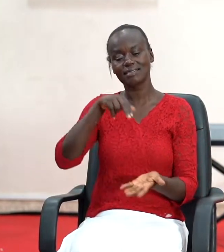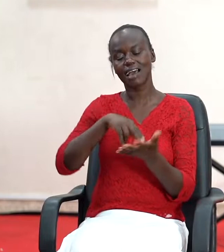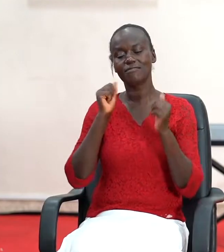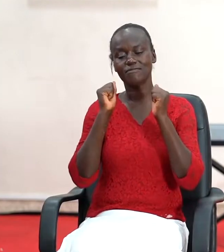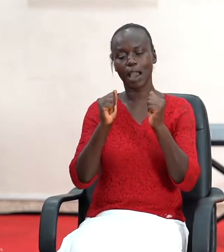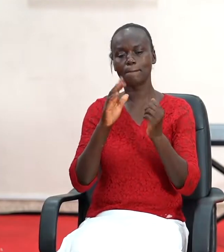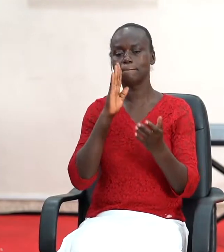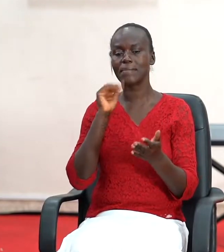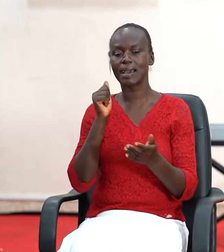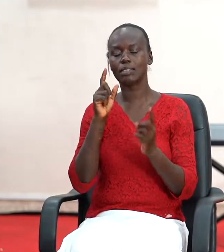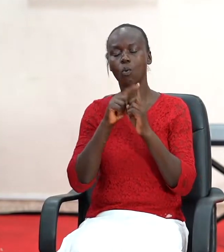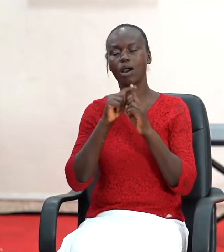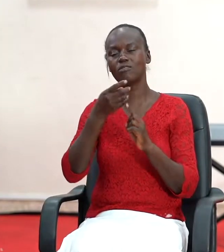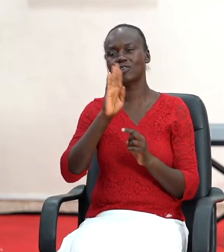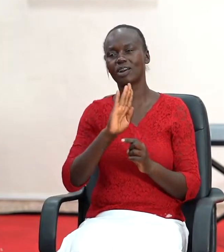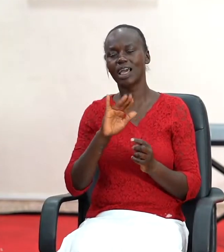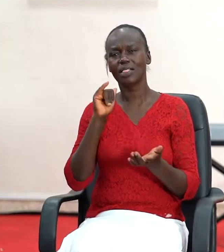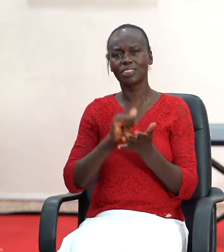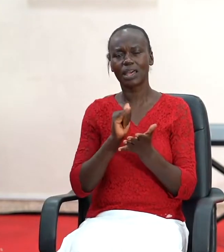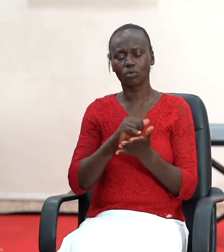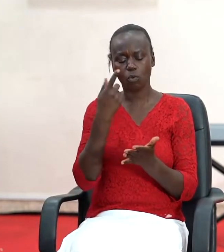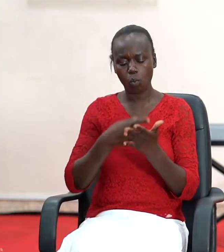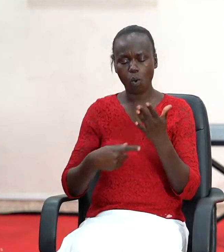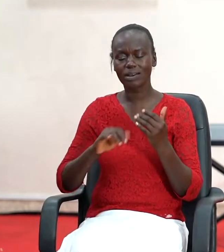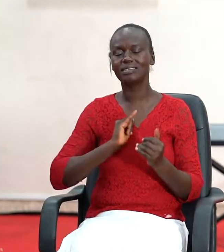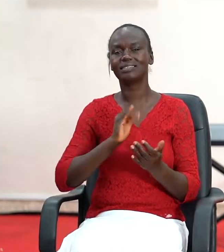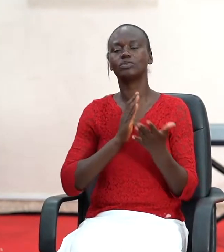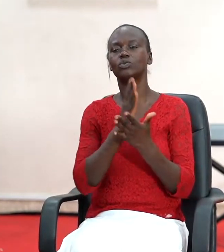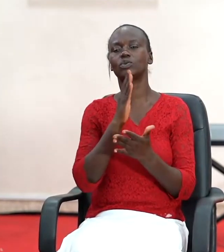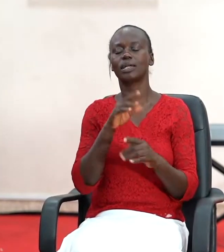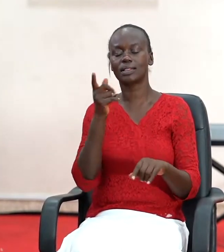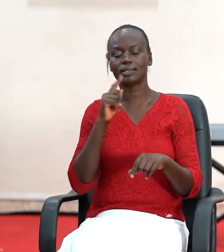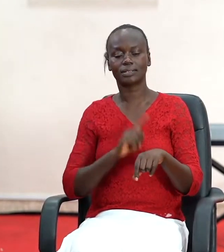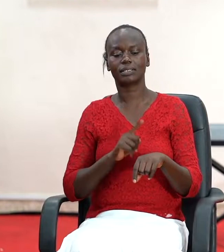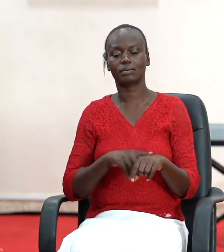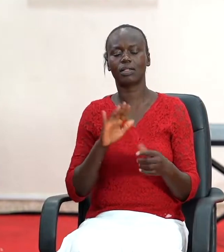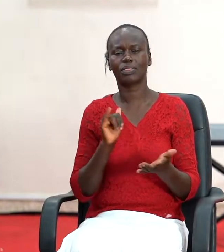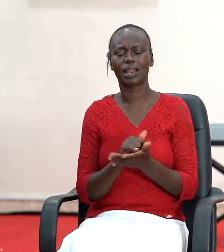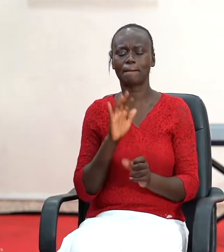God. Stand by that which is true. Wakati kama huu ambao,